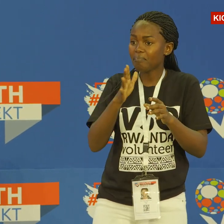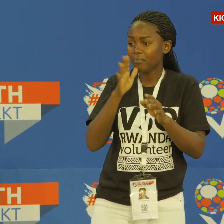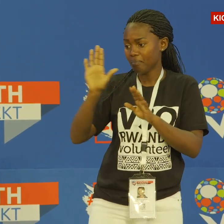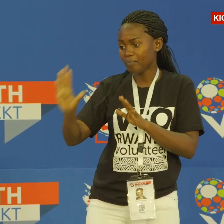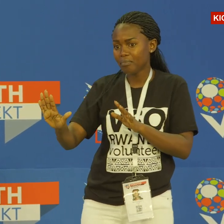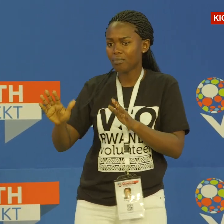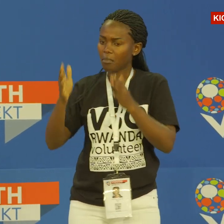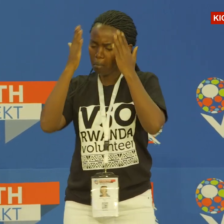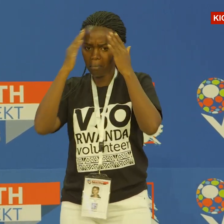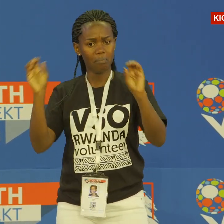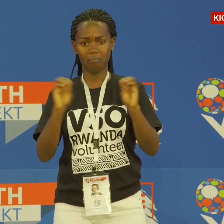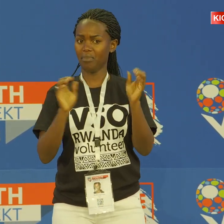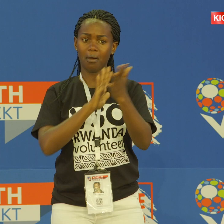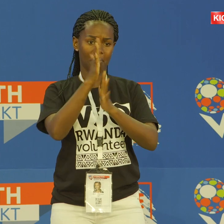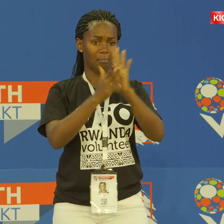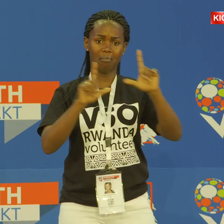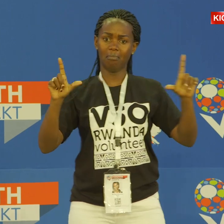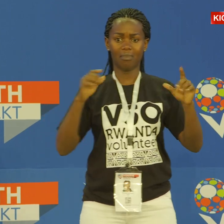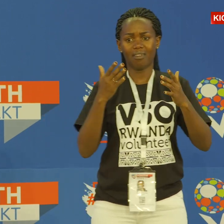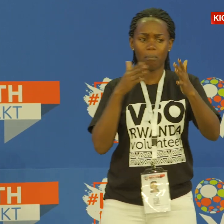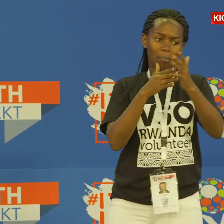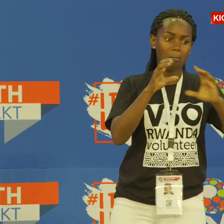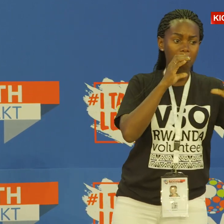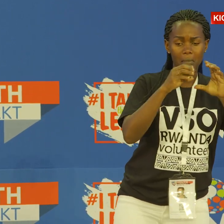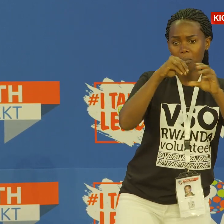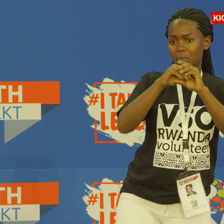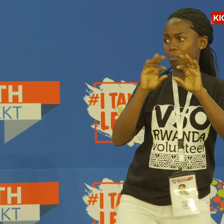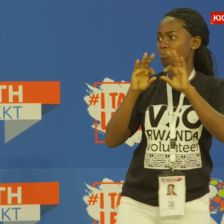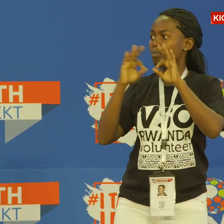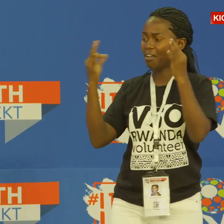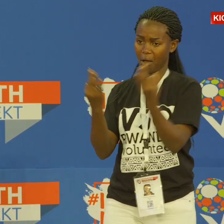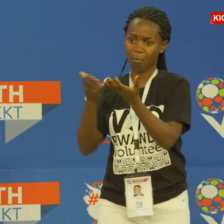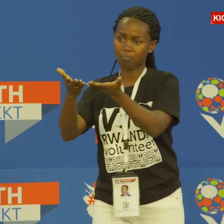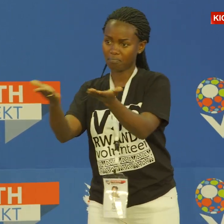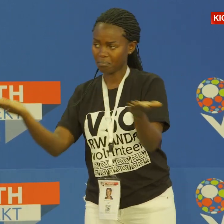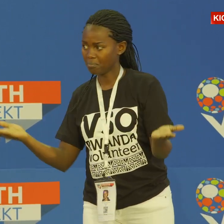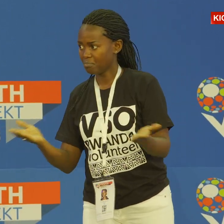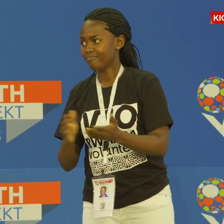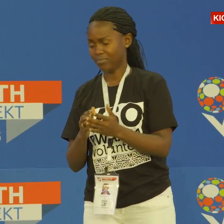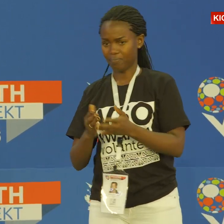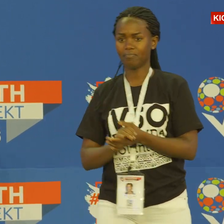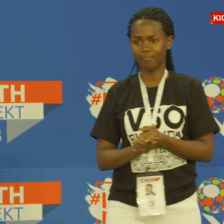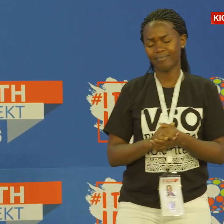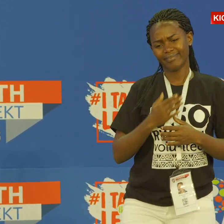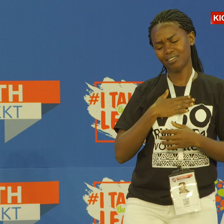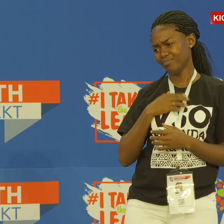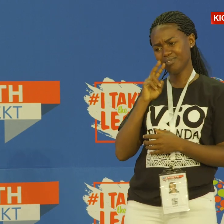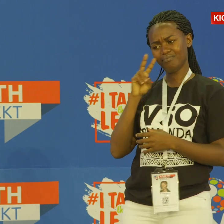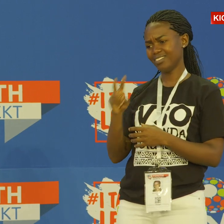because they cannot communicate with their parents don't know sign language, and many of them didn't go to school. After seeing